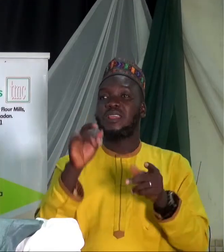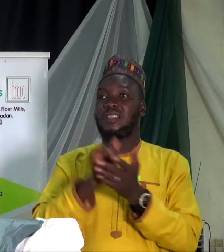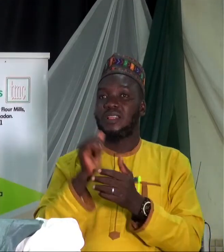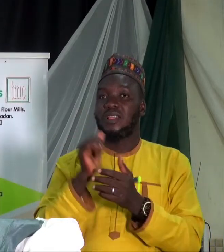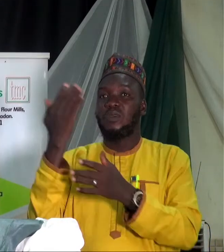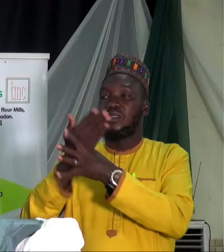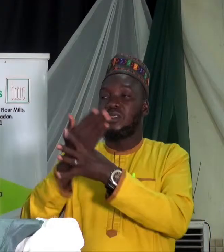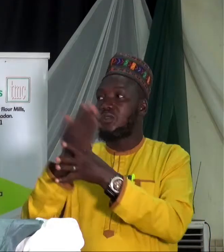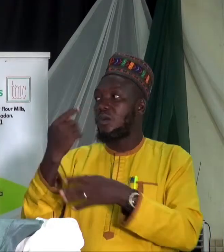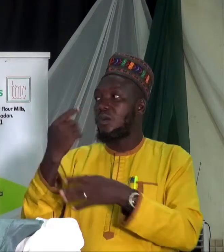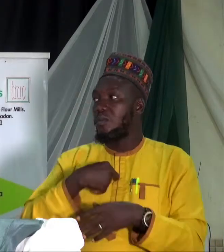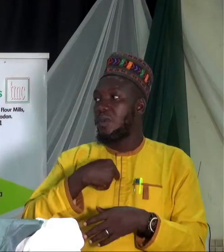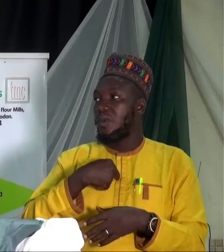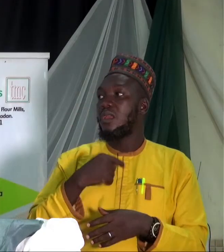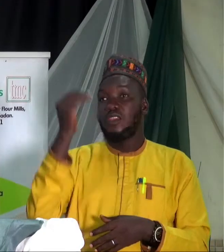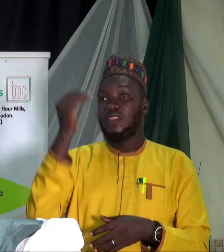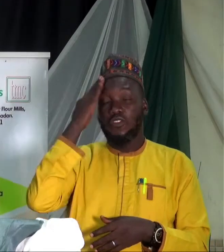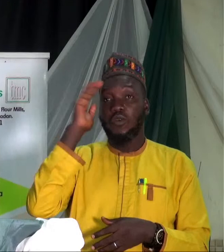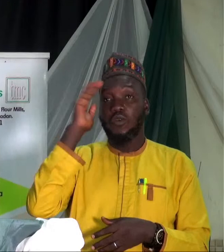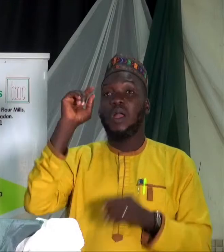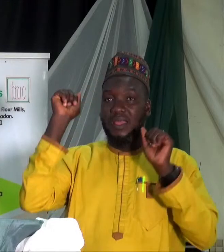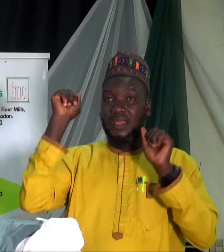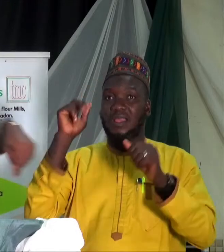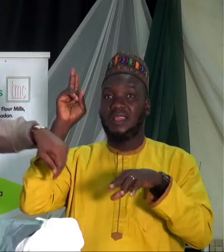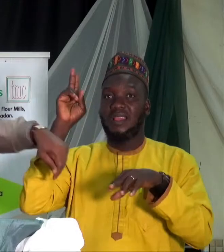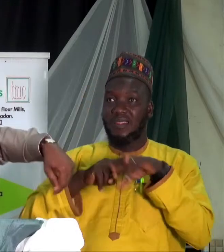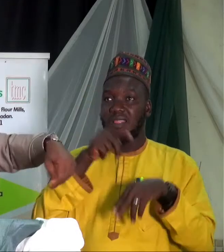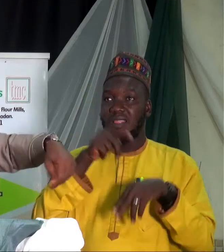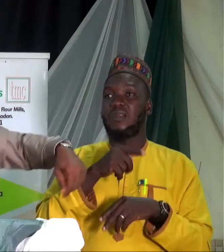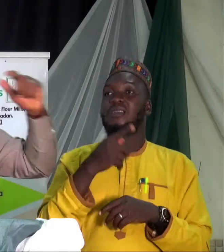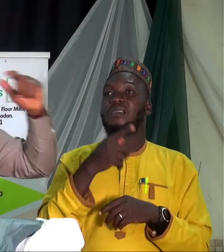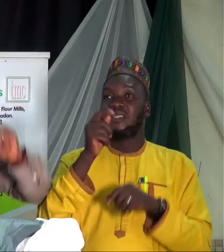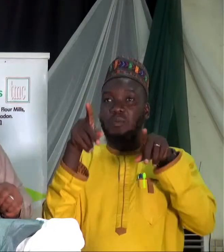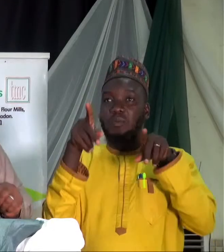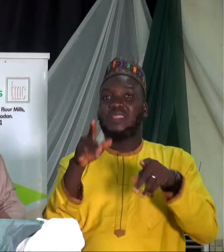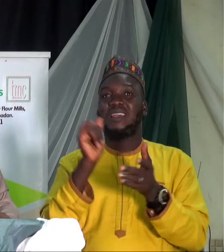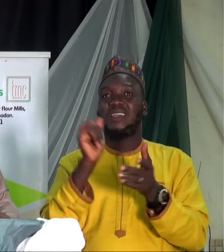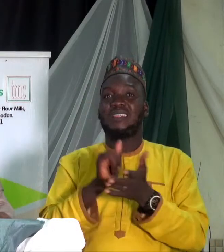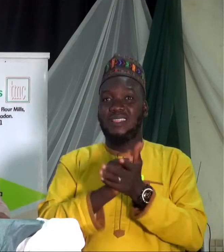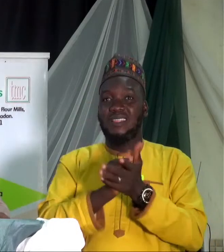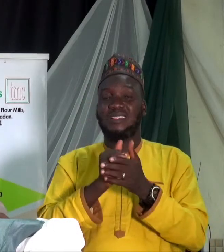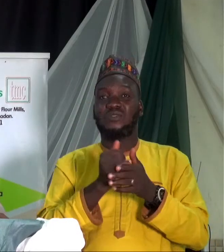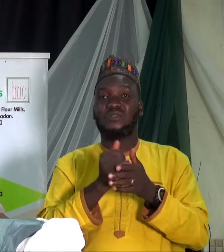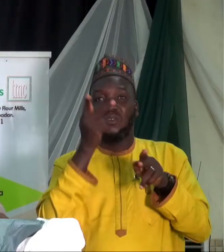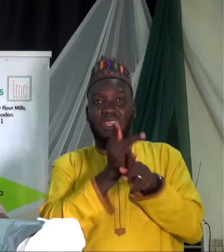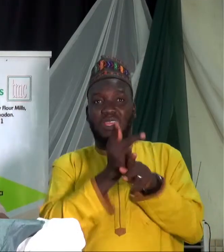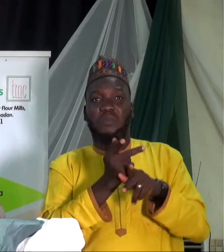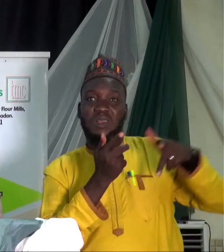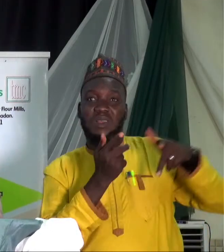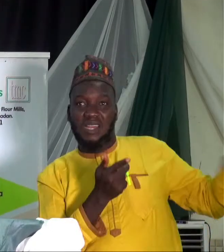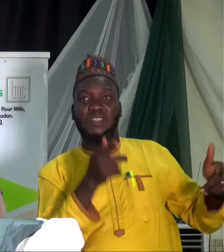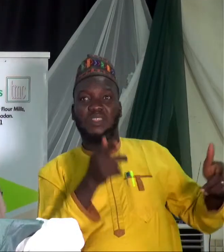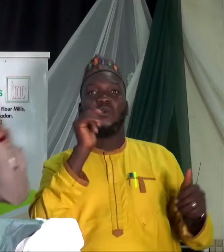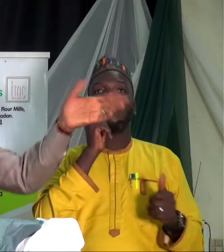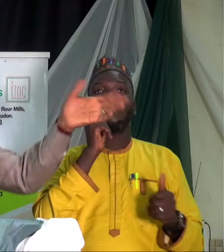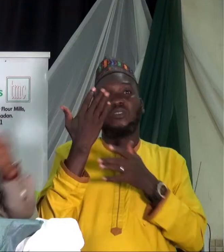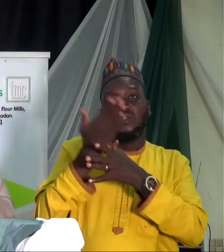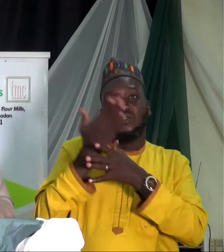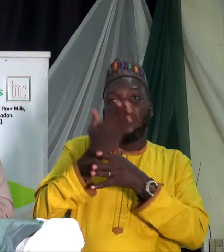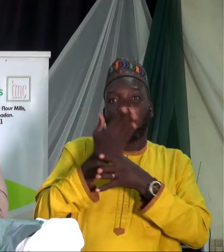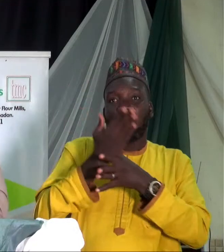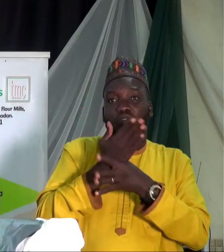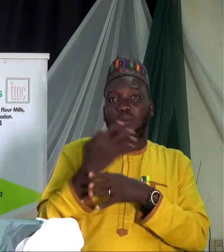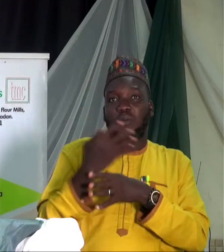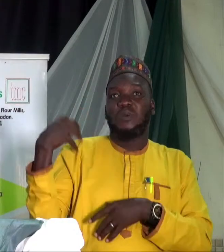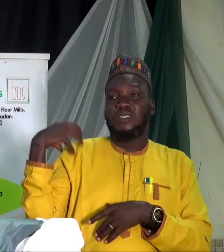waju mo mo bi o le joko ẹni tẹ bá kíìpù sí left yín ò lè dá alága láàmú nítorí great men ewo left bí